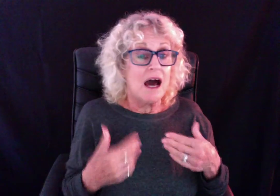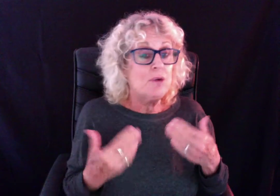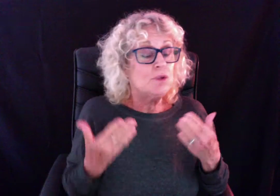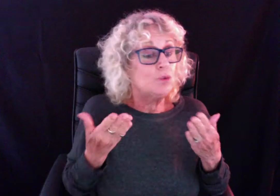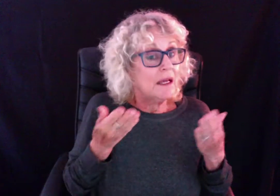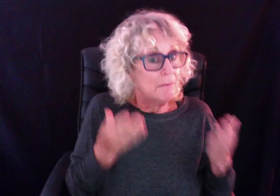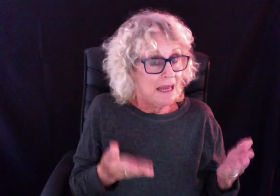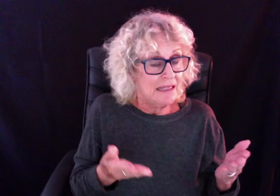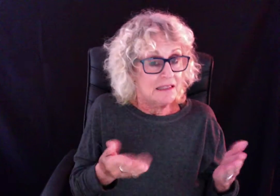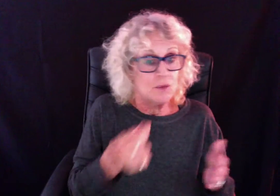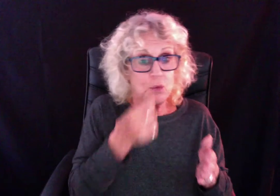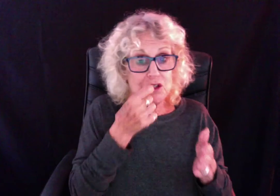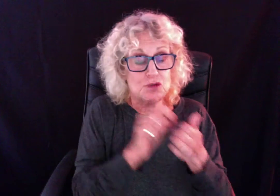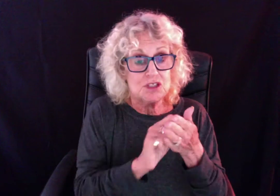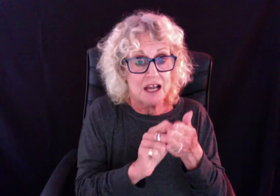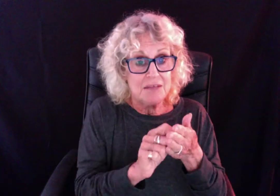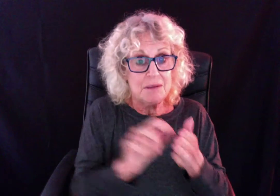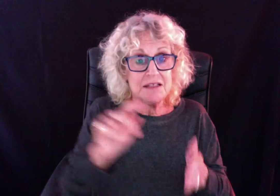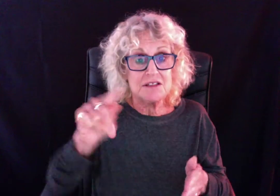would recommend that when you sign pencil,